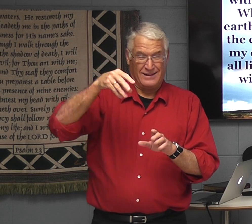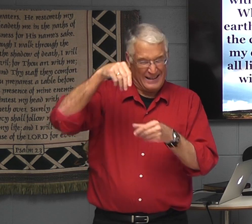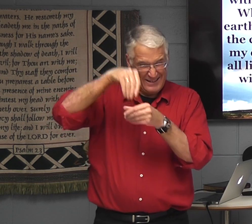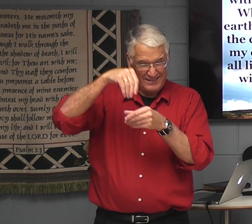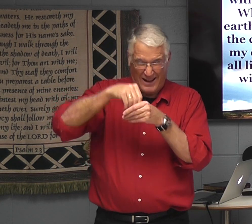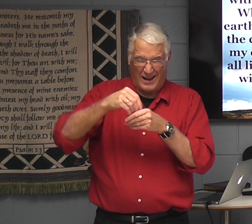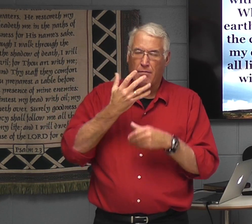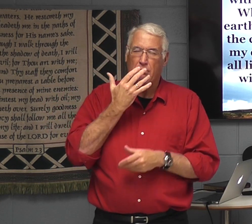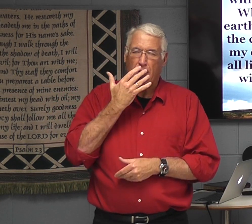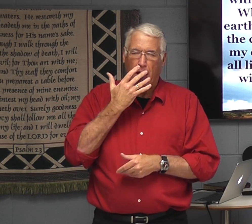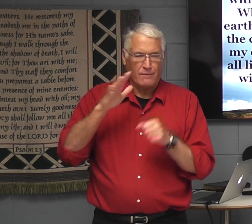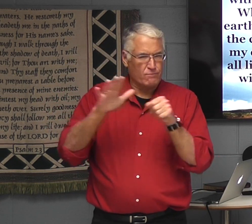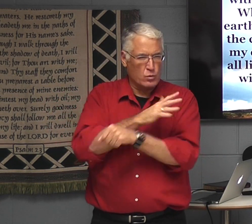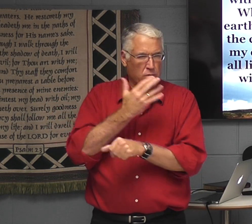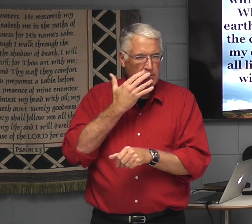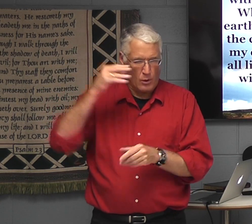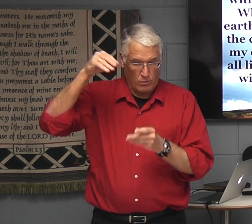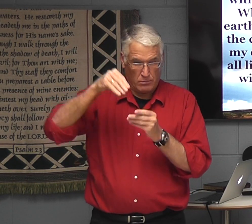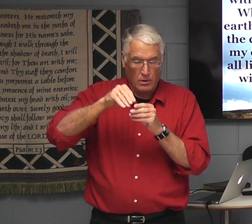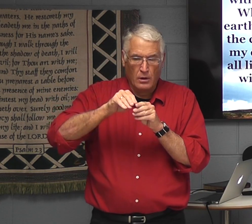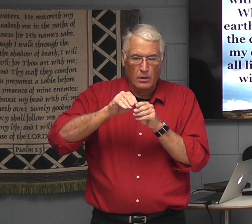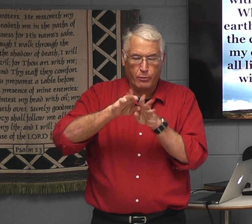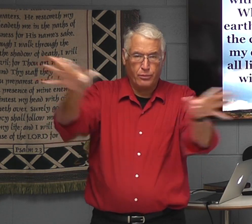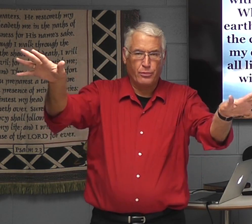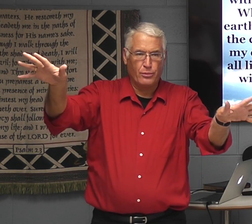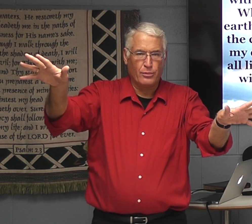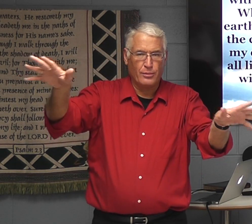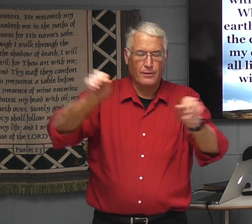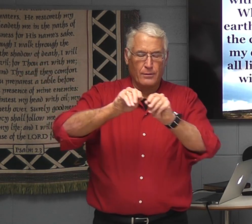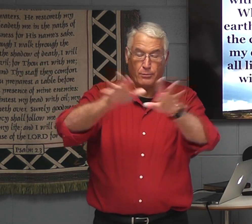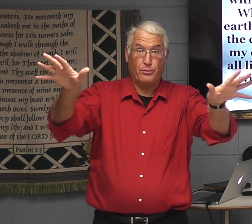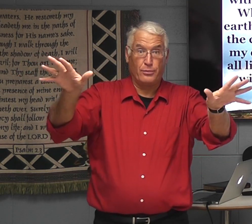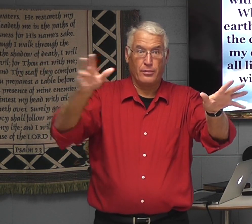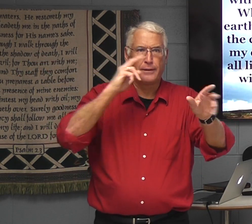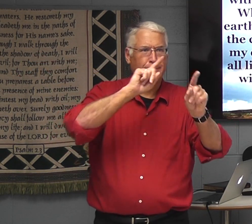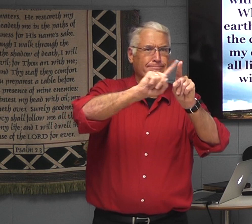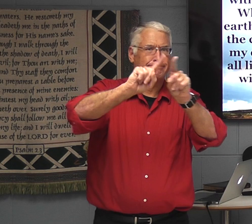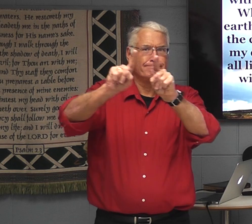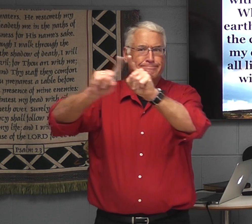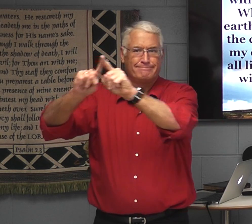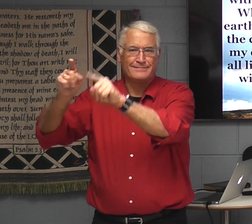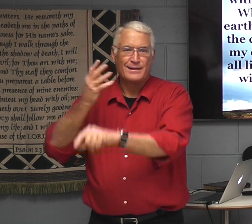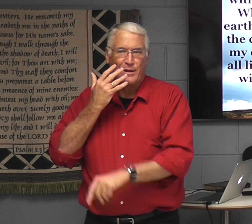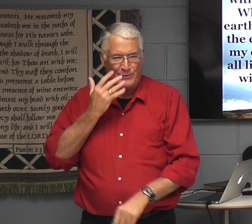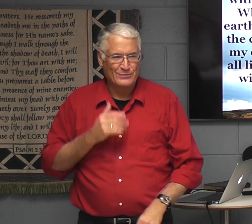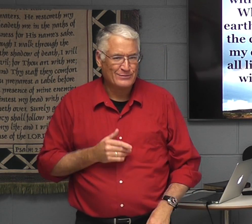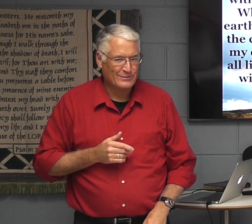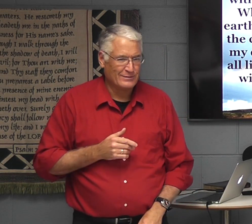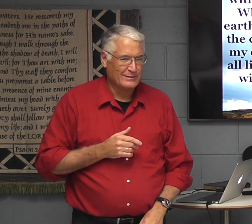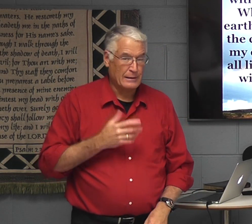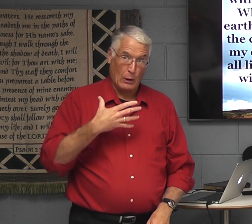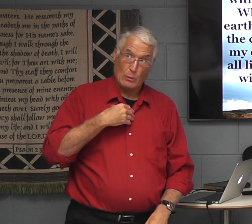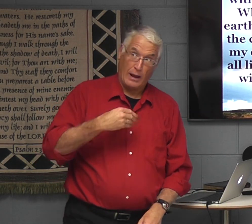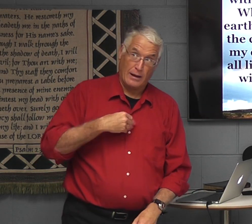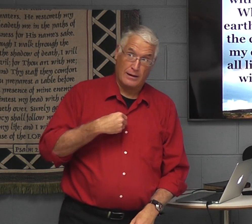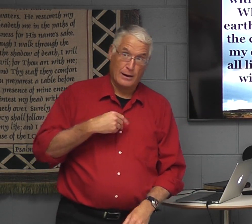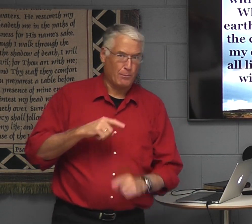When white light comes into, makes the colors disperse, and that's how you see the different colors.